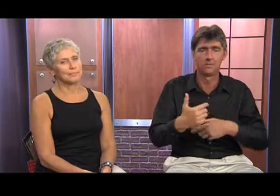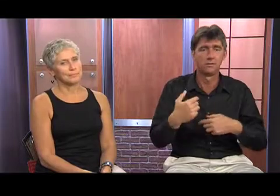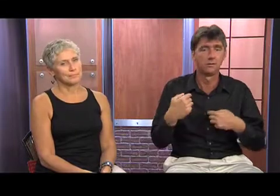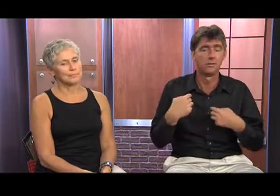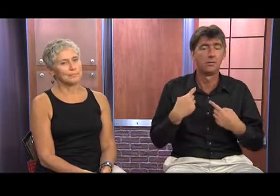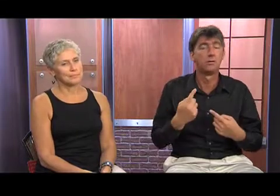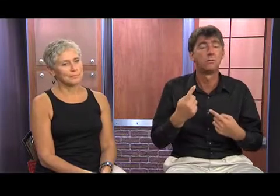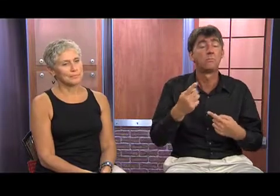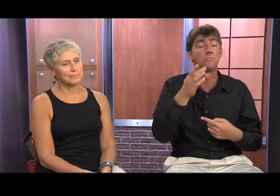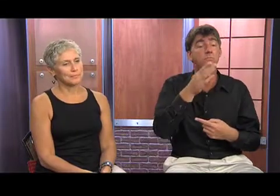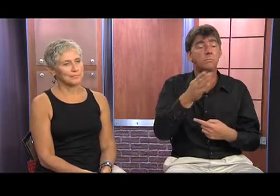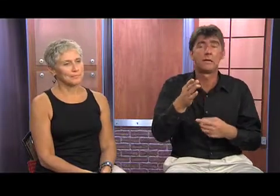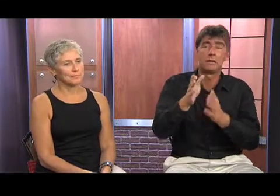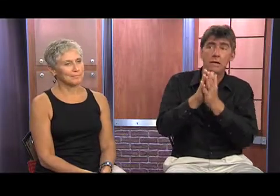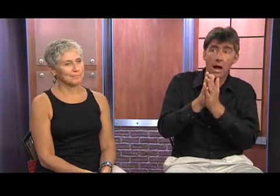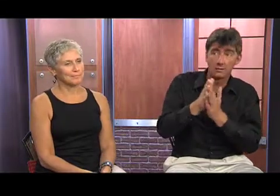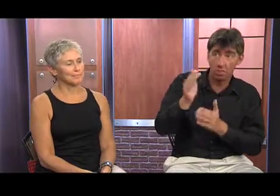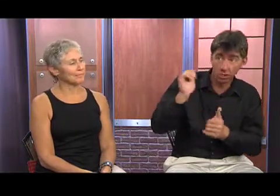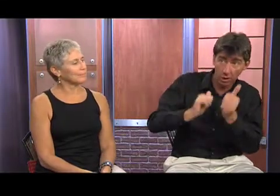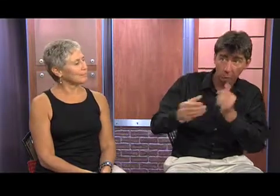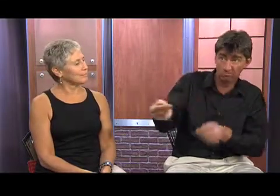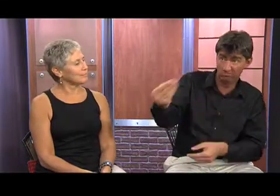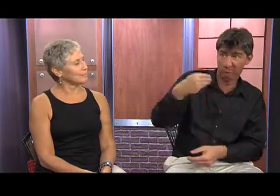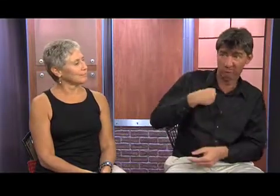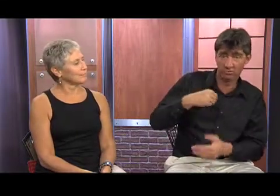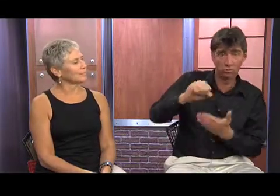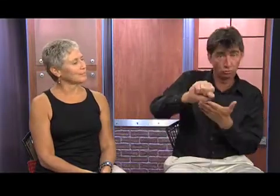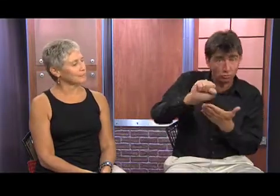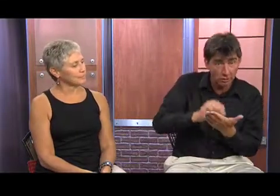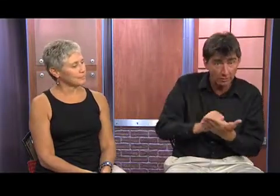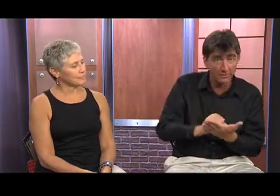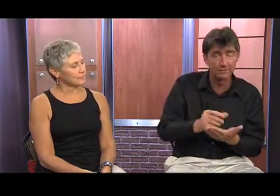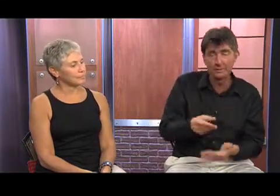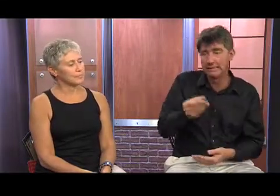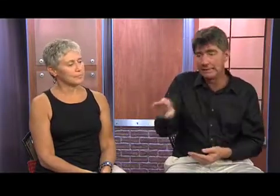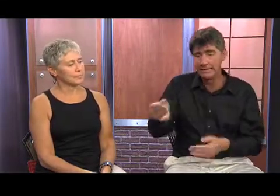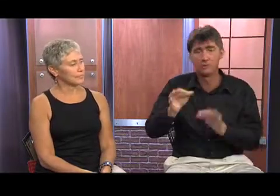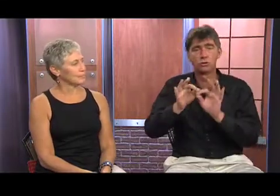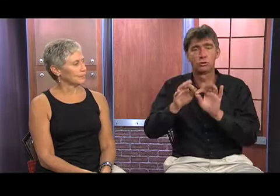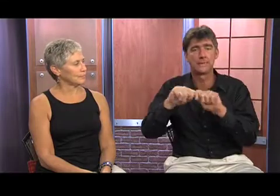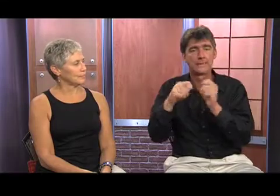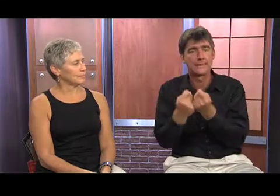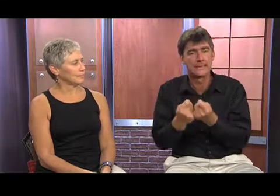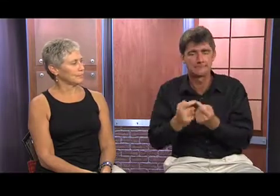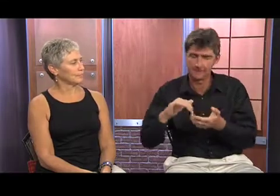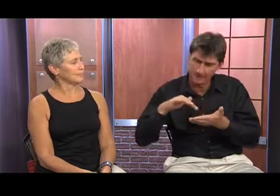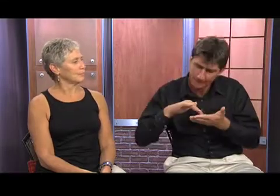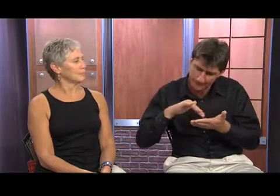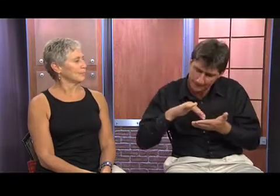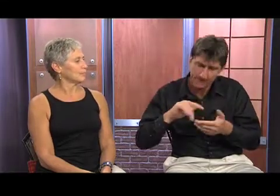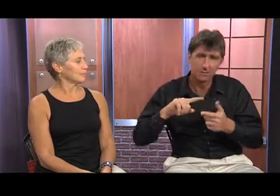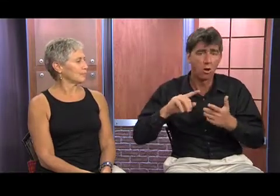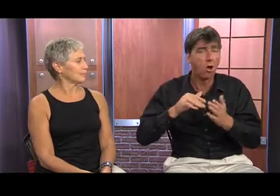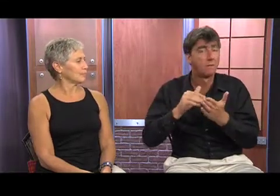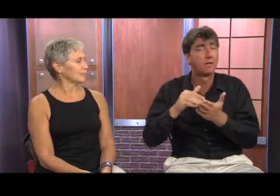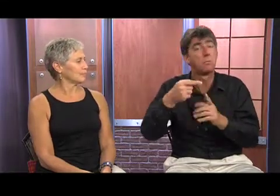we work with the theater to get the scripts in hand. So often, at least a month, 2 months in advance.